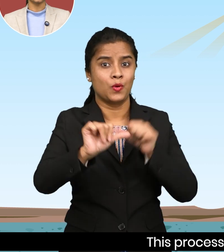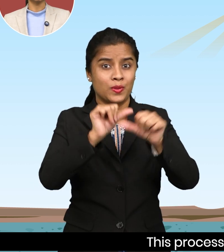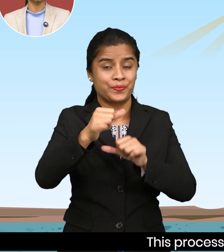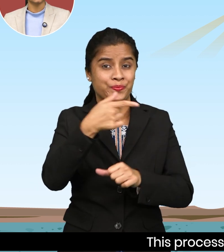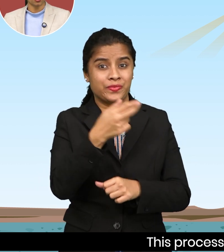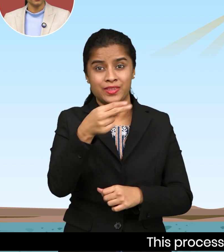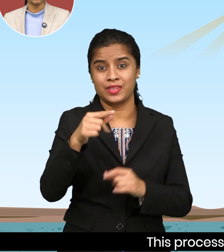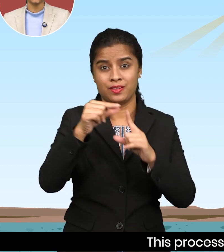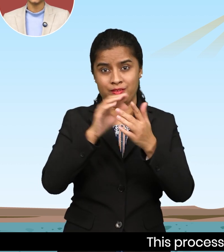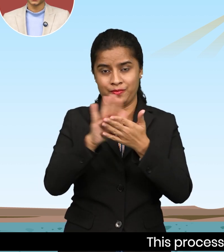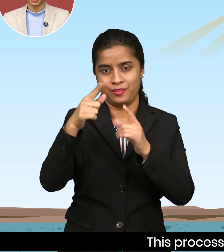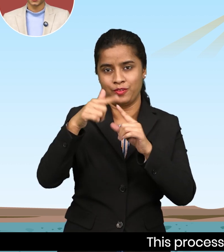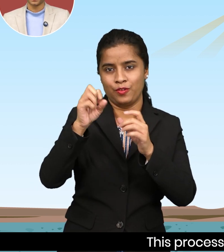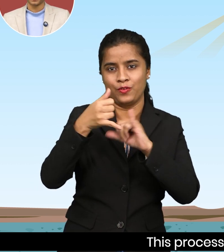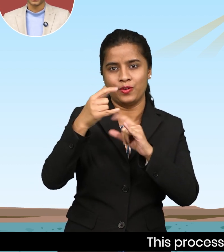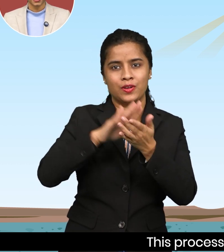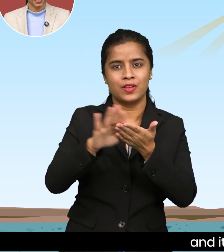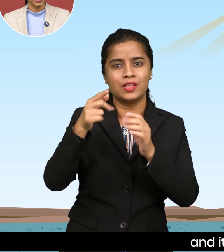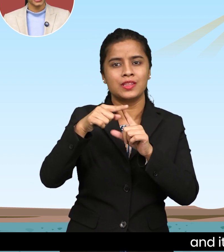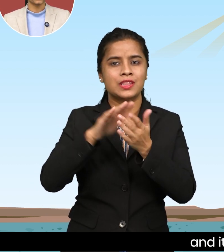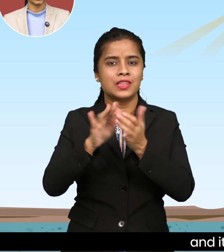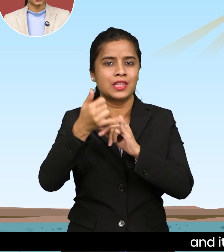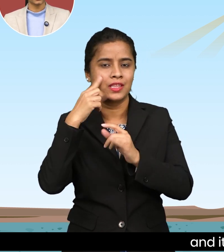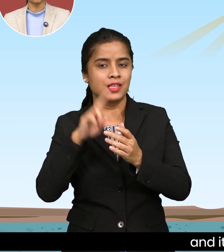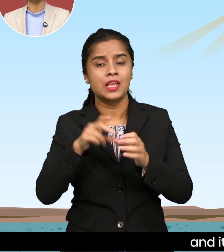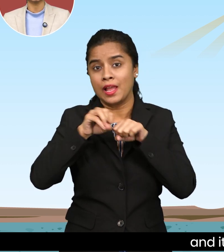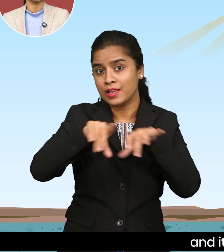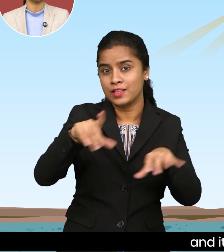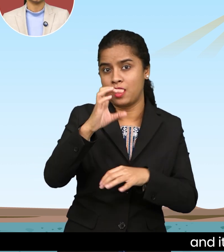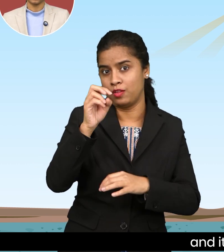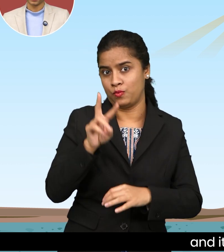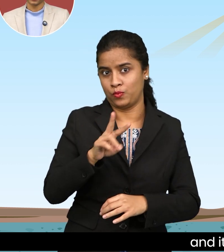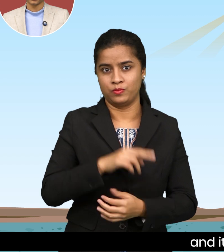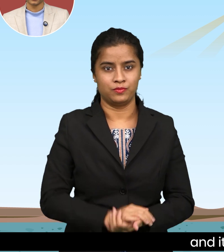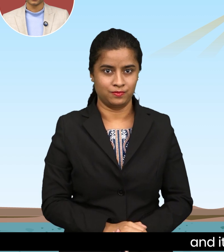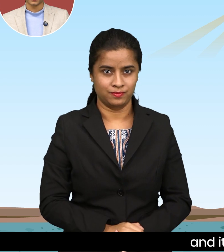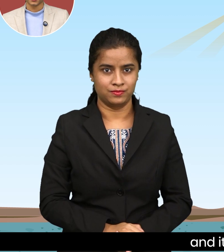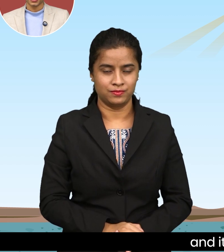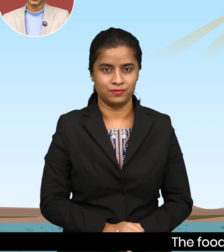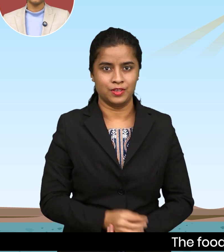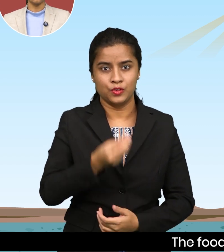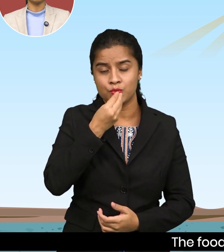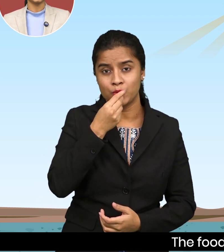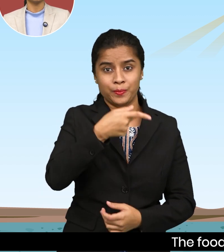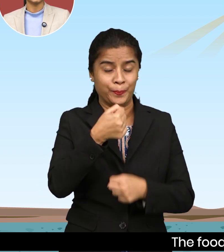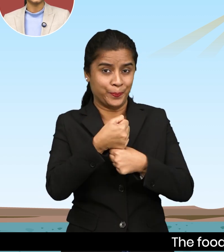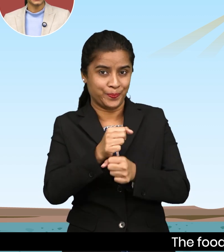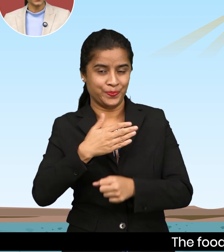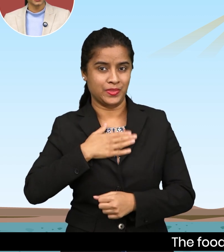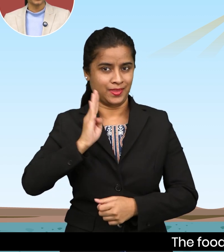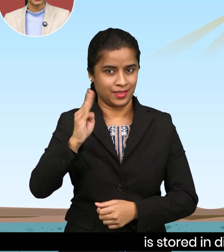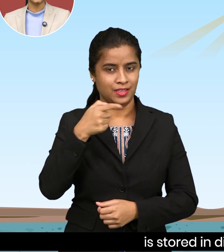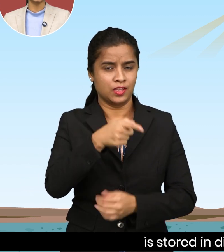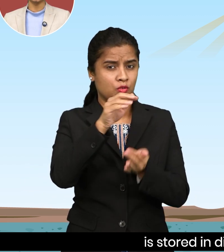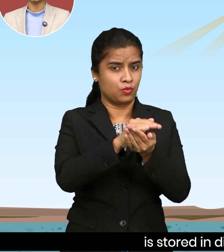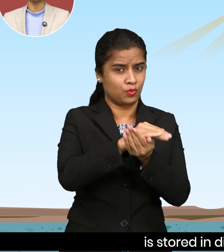This process is called photosynthesis and it releases oxygen. The food made by the